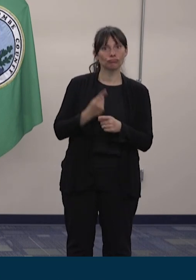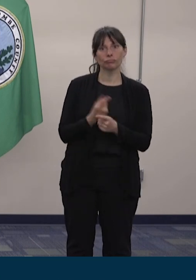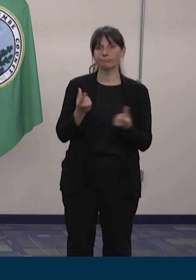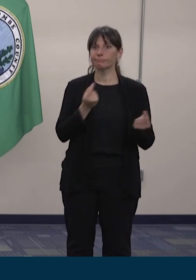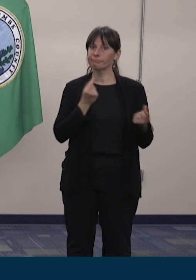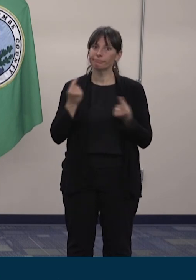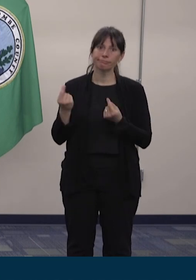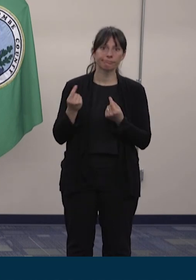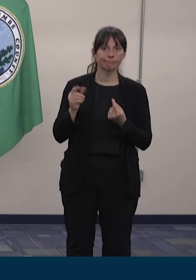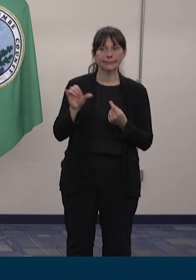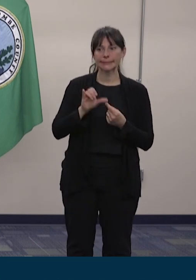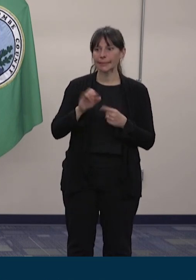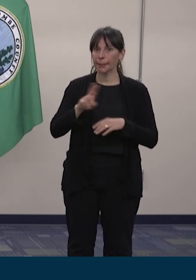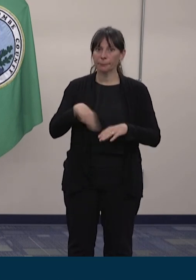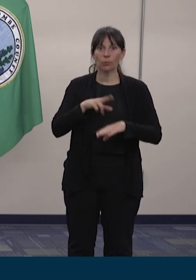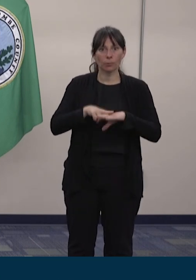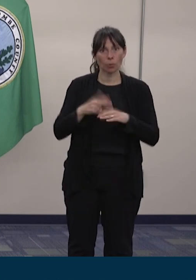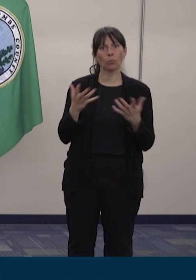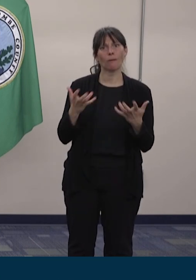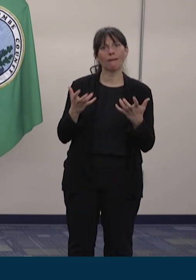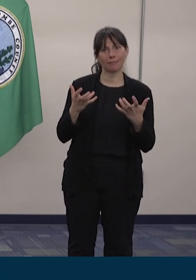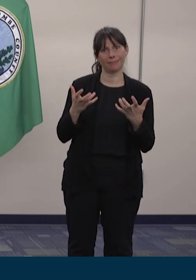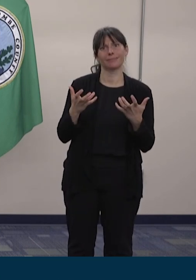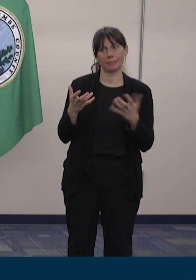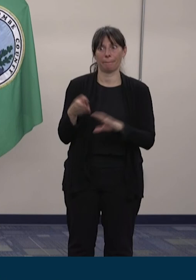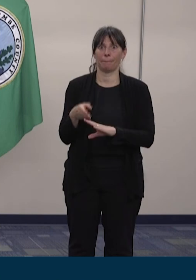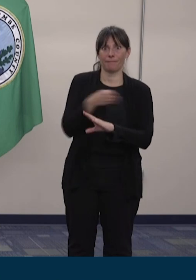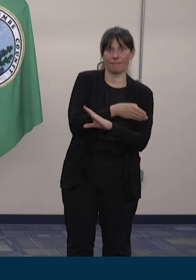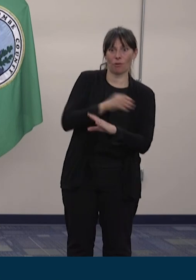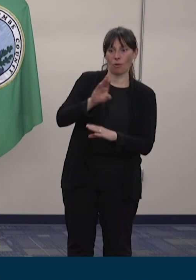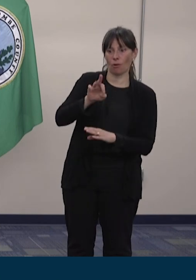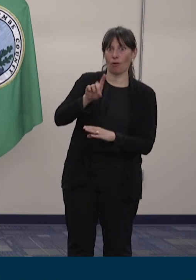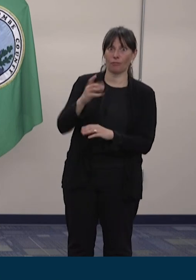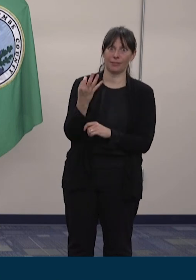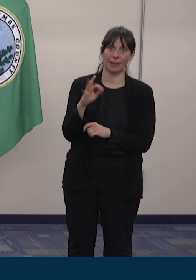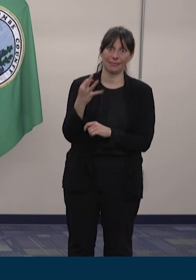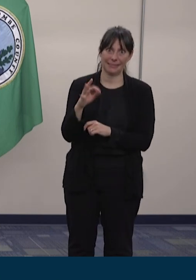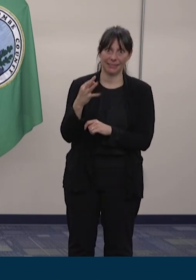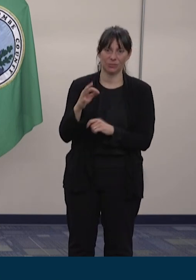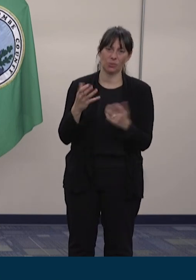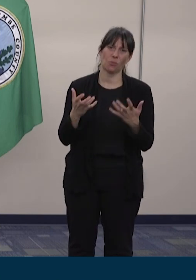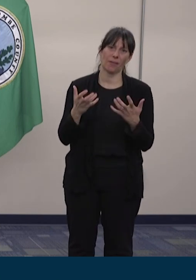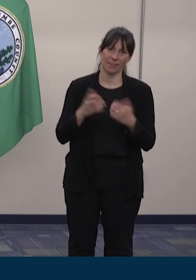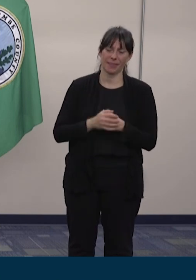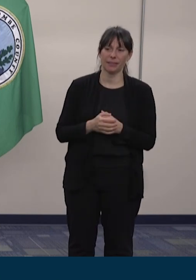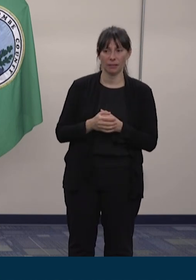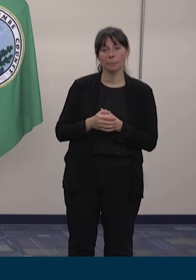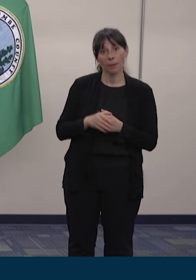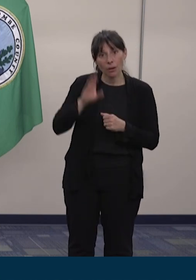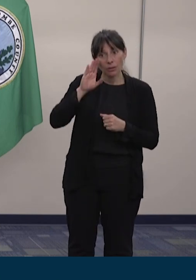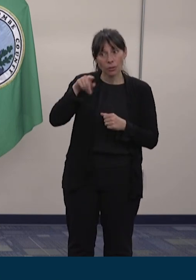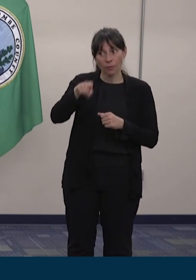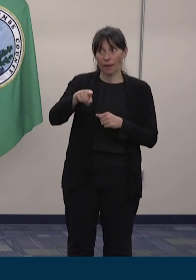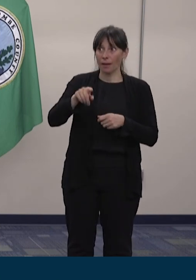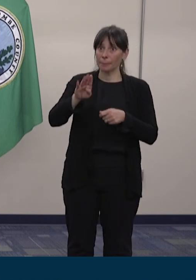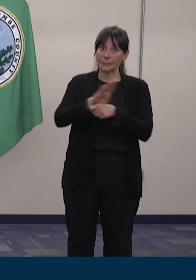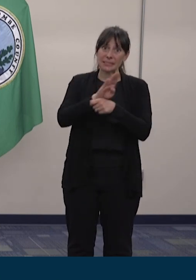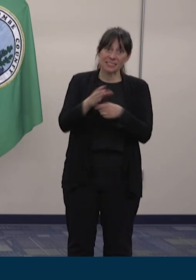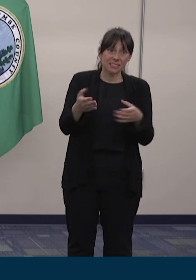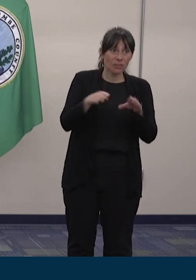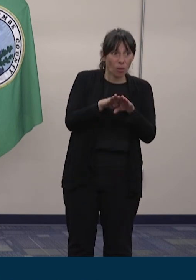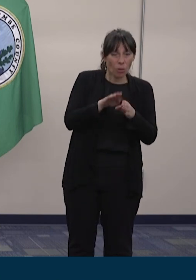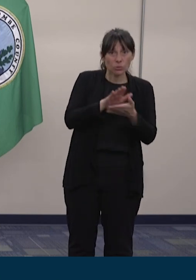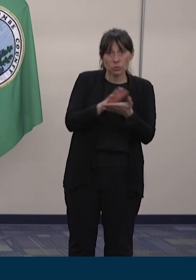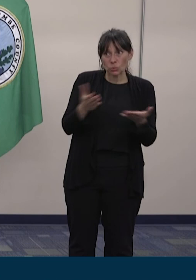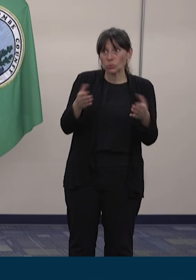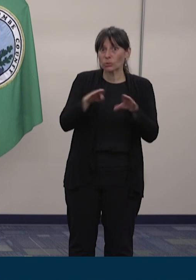gravemente pandemic. por el COVID, por la pandemia del We have COVID-19. seen that Hemos visto social que el distancing distanciamiento and the social y el shutdown have had cierre ha positive tenido health results and un